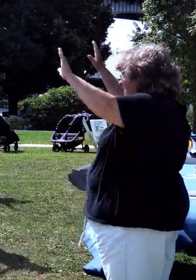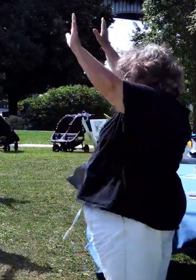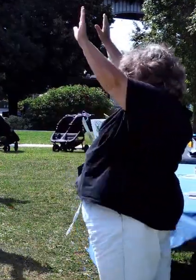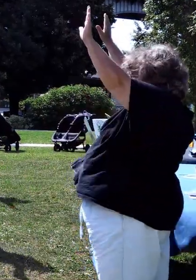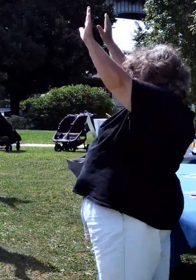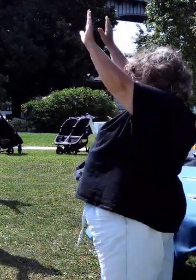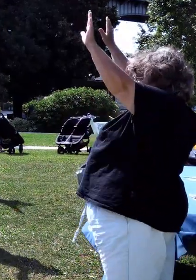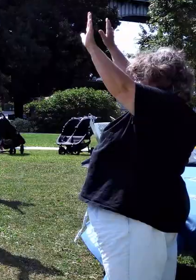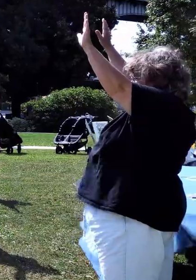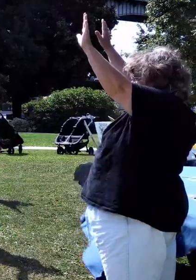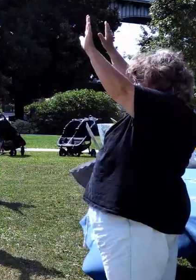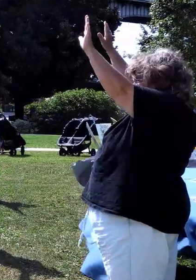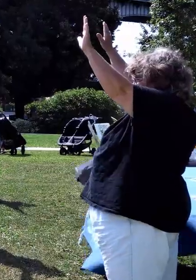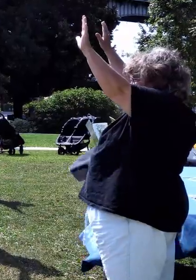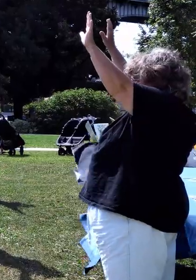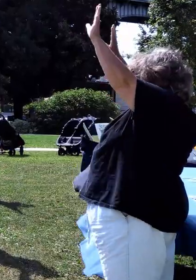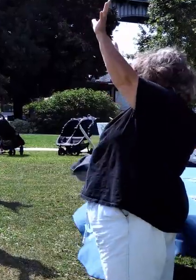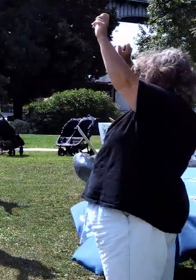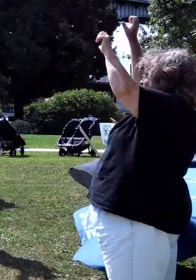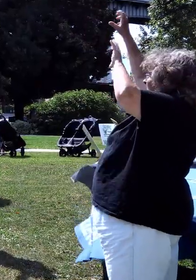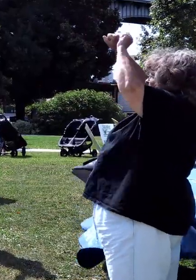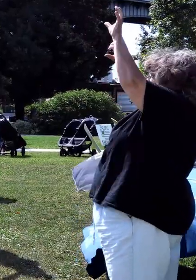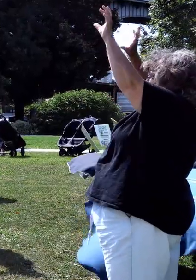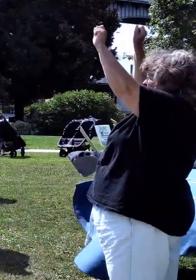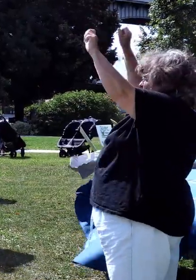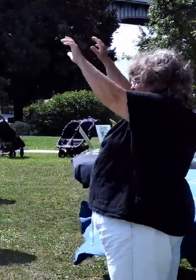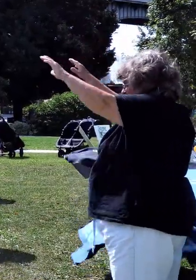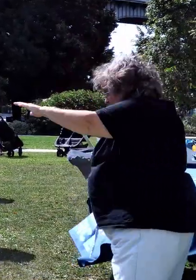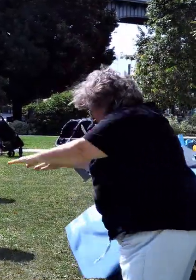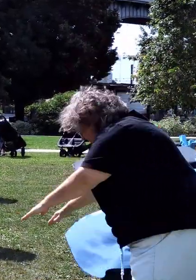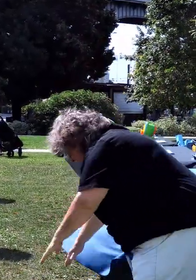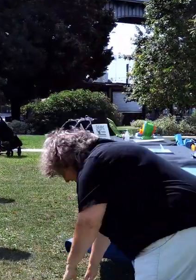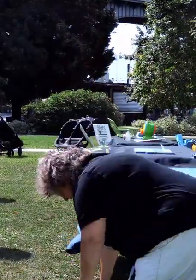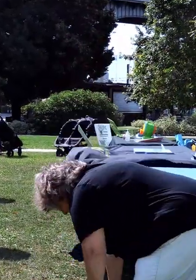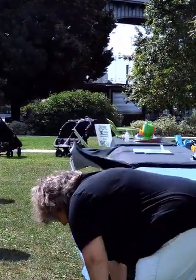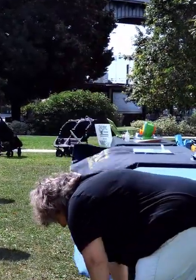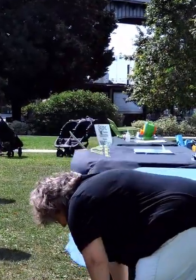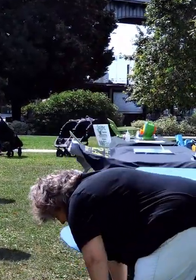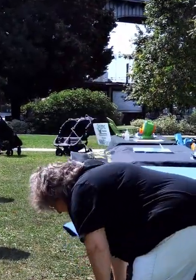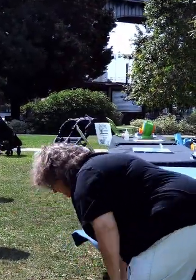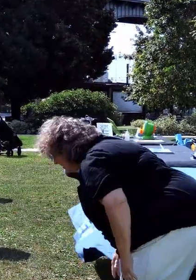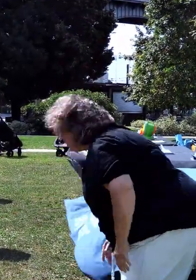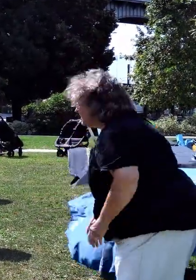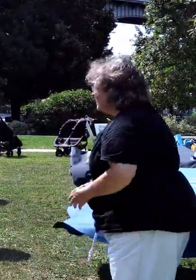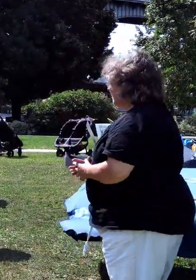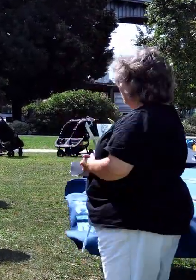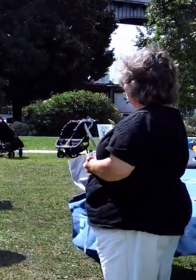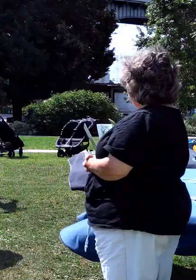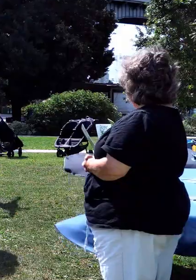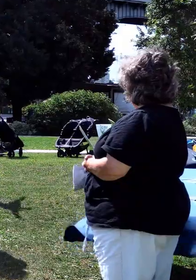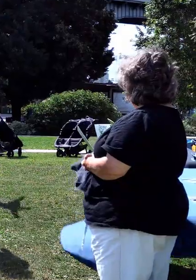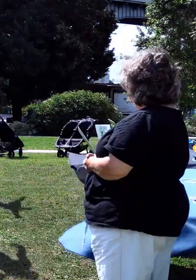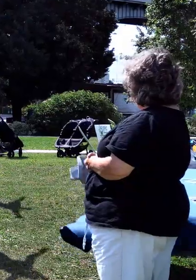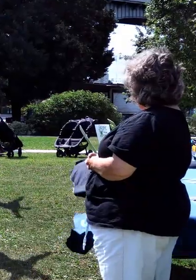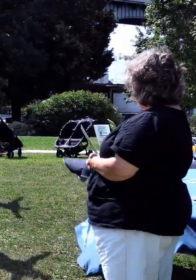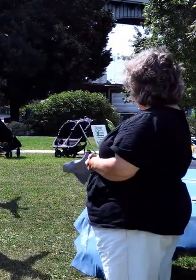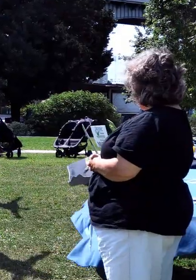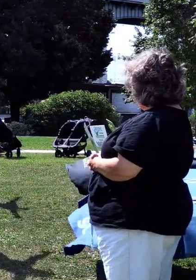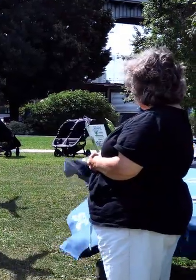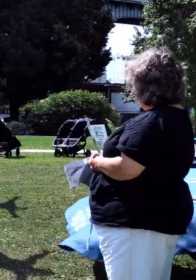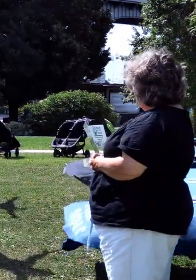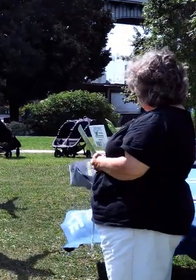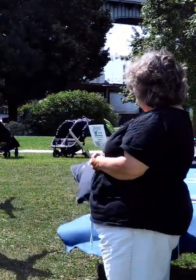again. Touch the sky and touch your toes. And now we're gonna put our arms to the